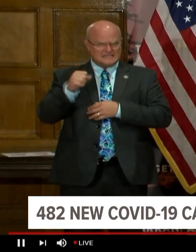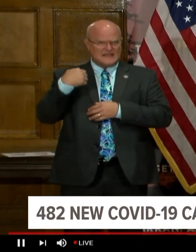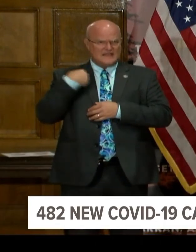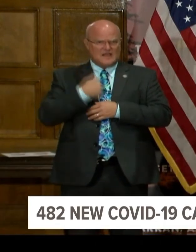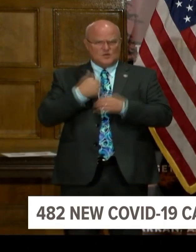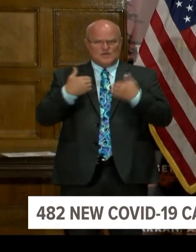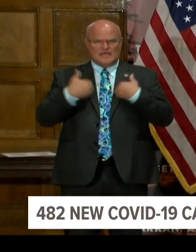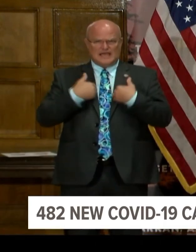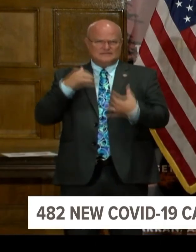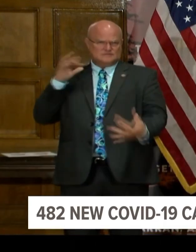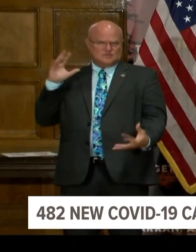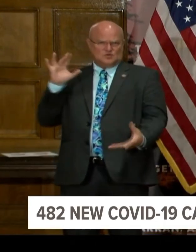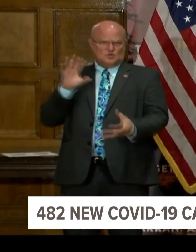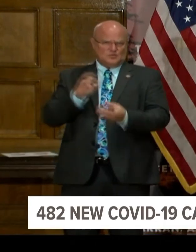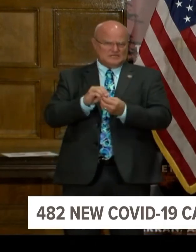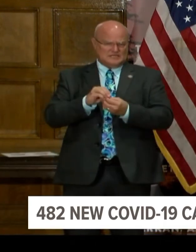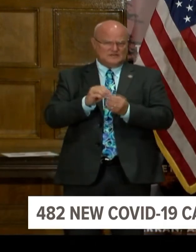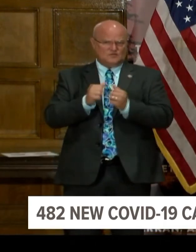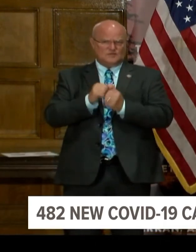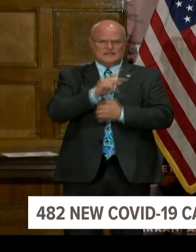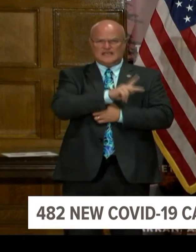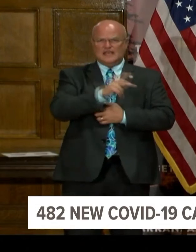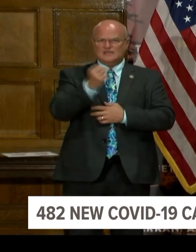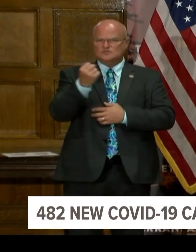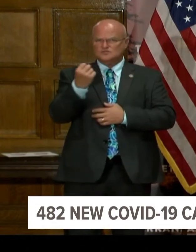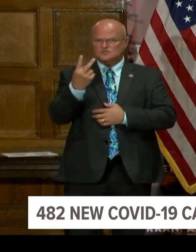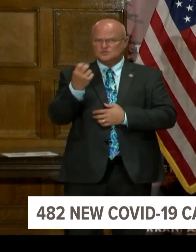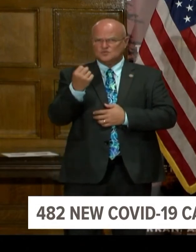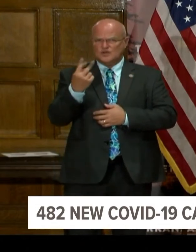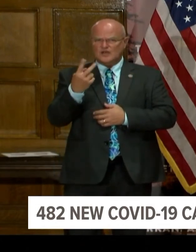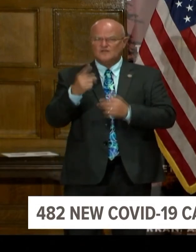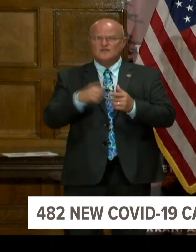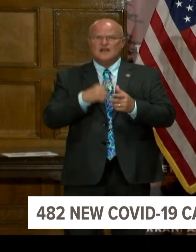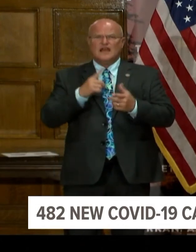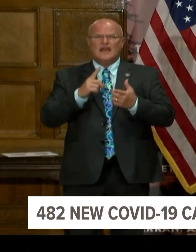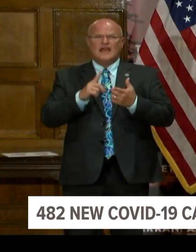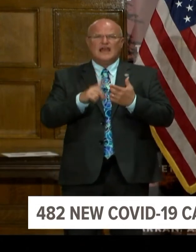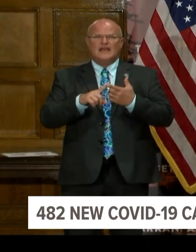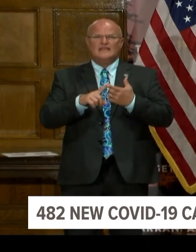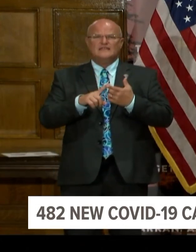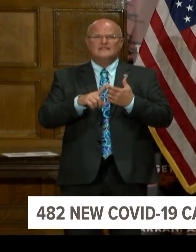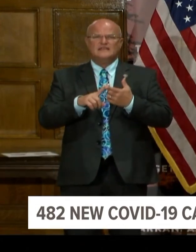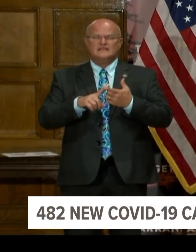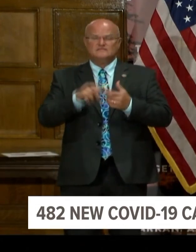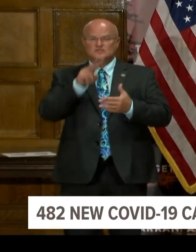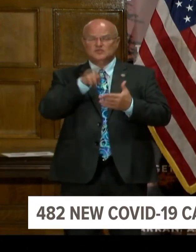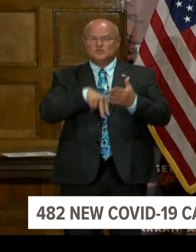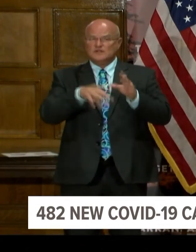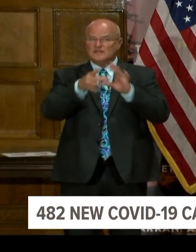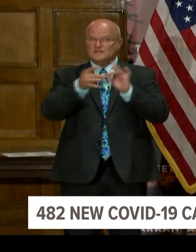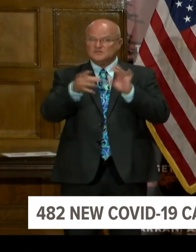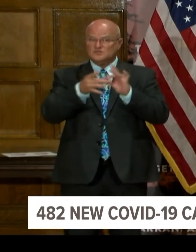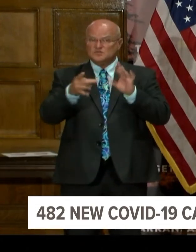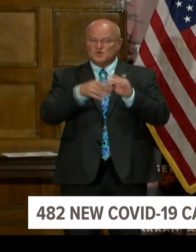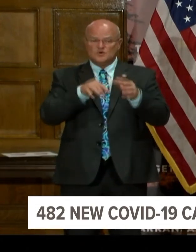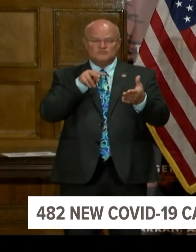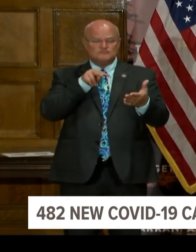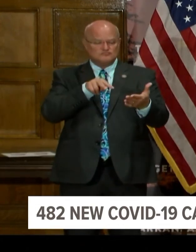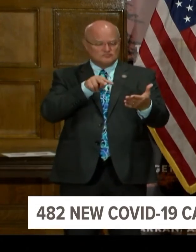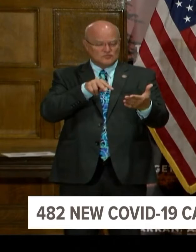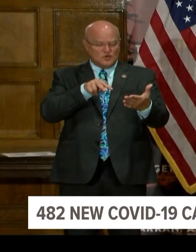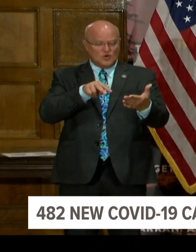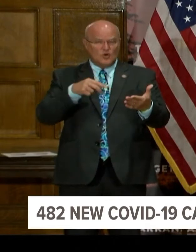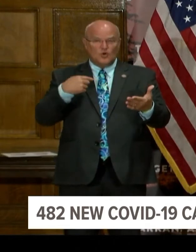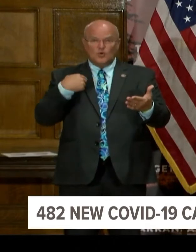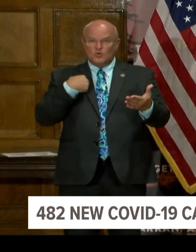we had cumulative in our K through 12. And then it made us, if you read the story, you realize that